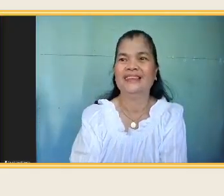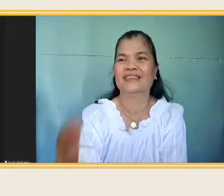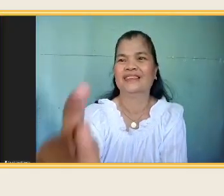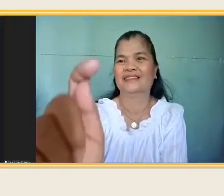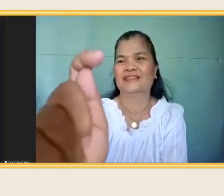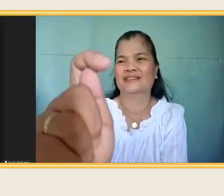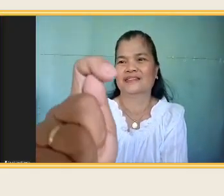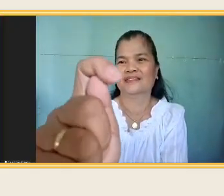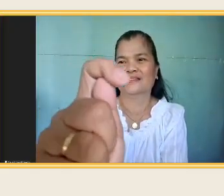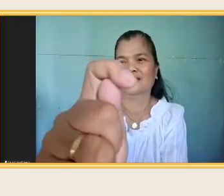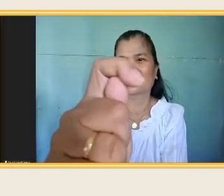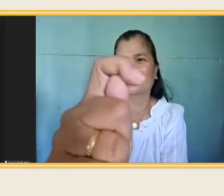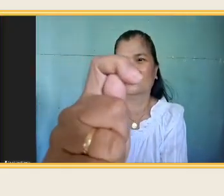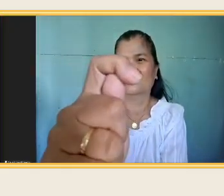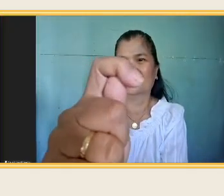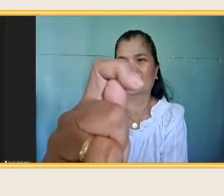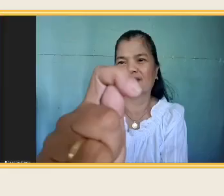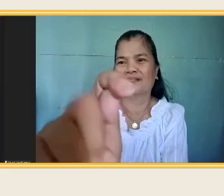Again.